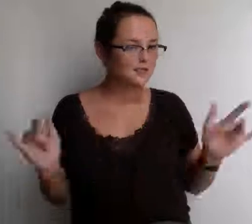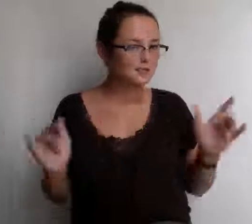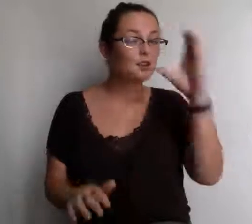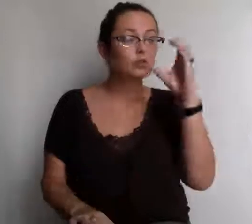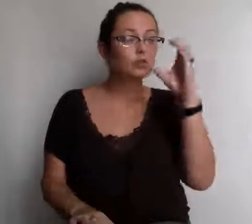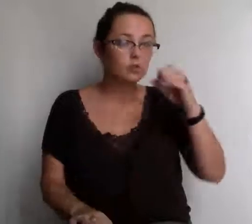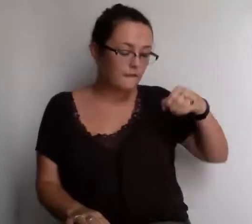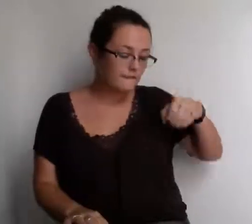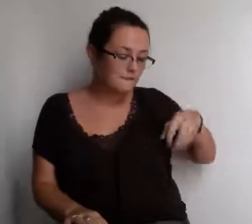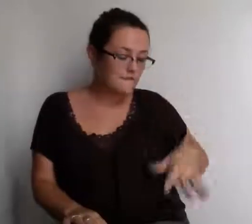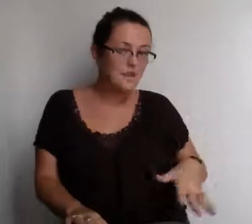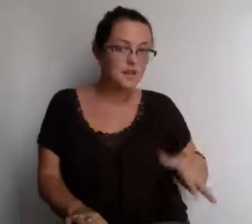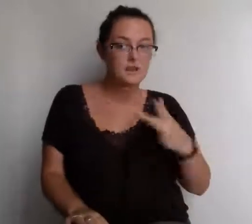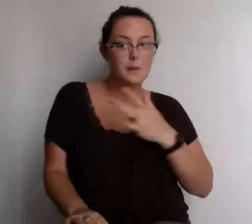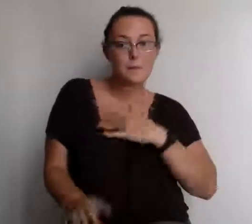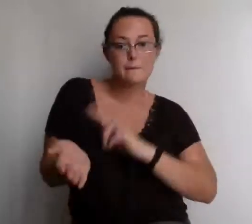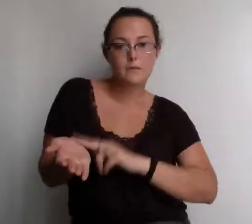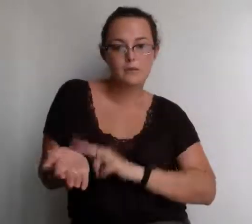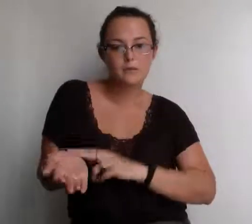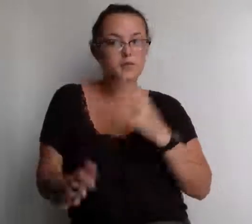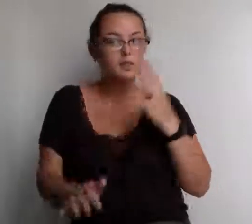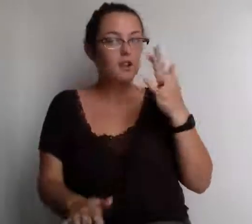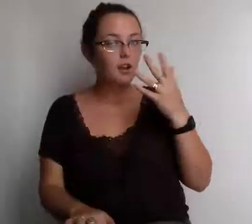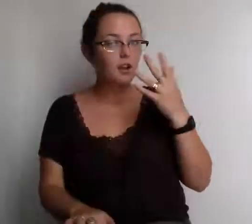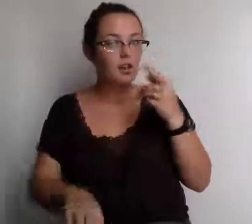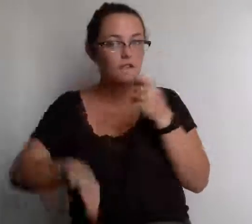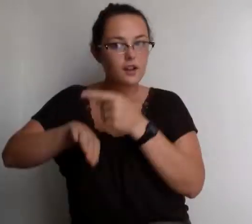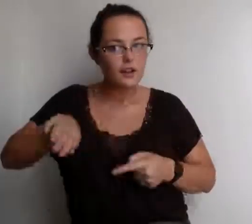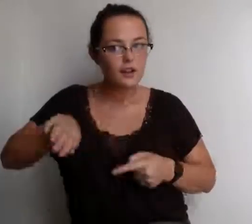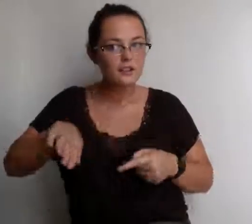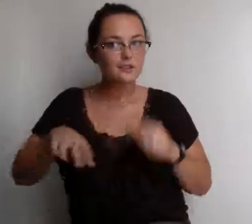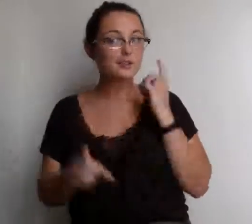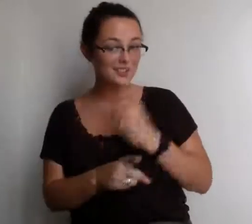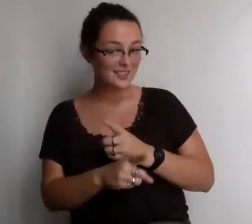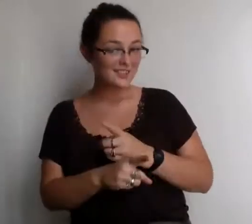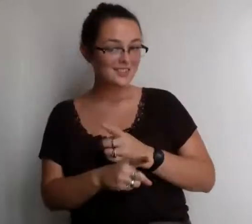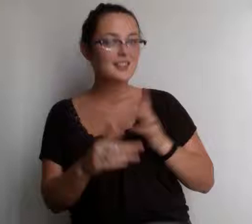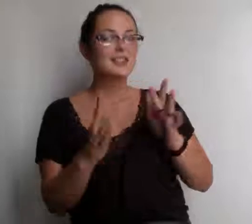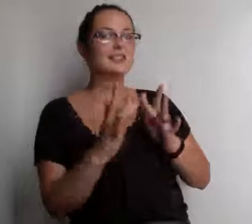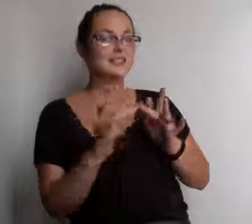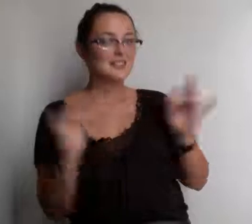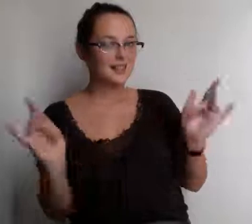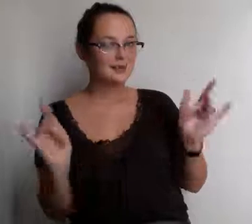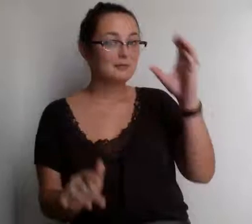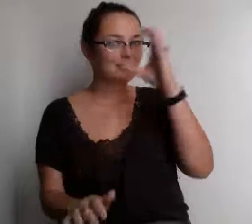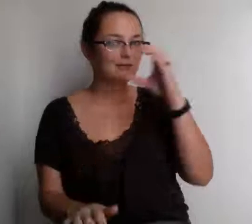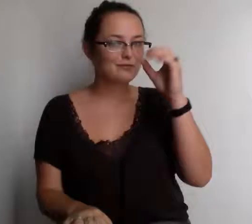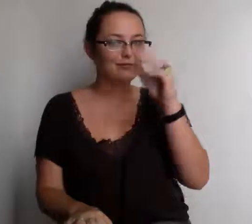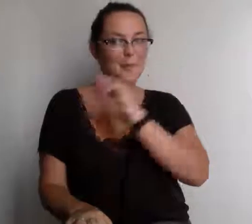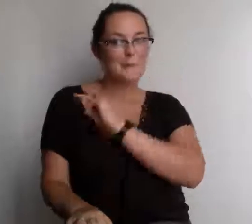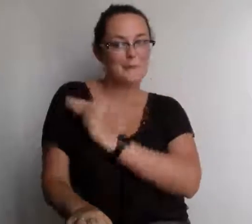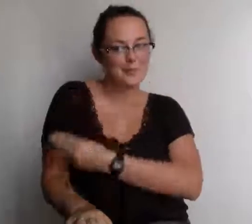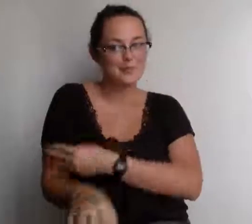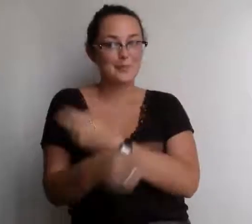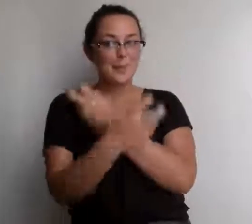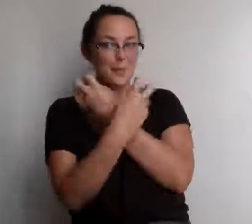peripheral vascular system, the pulses, the color, edema, lesions of the legs, right? Mm-hmm. And at the same time, you're looking at the musculoskeletal system,